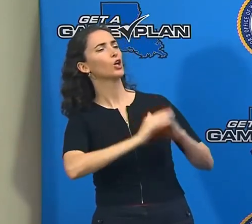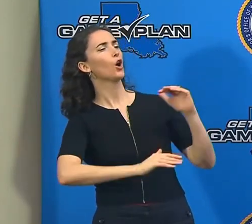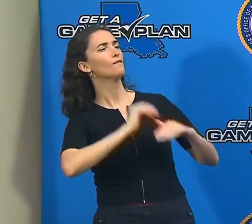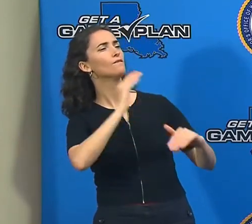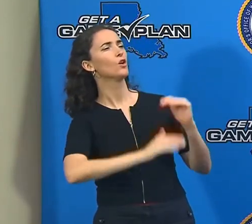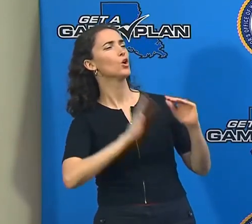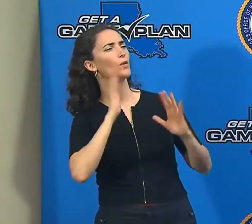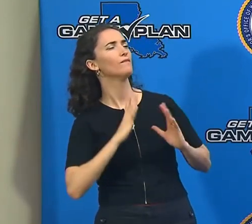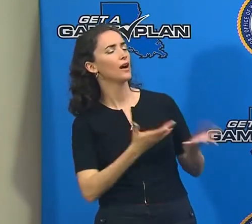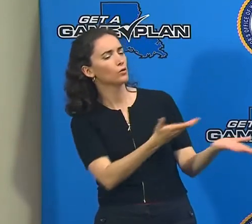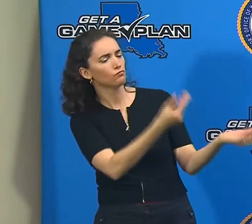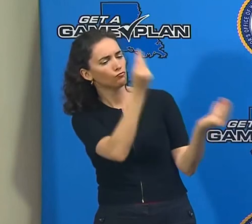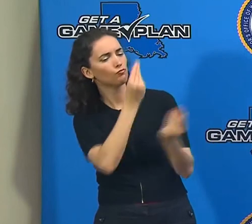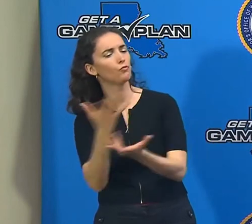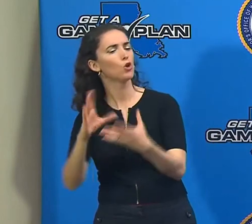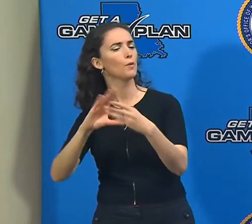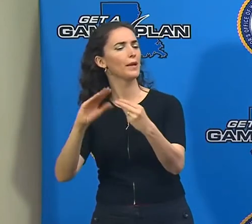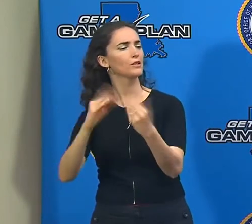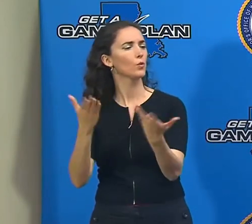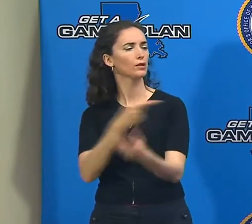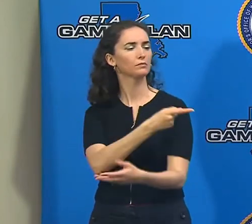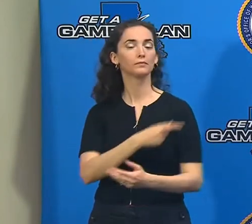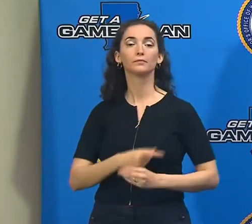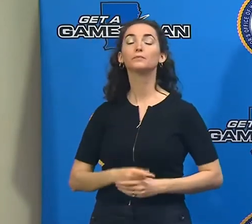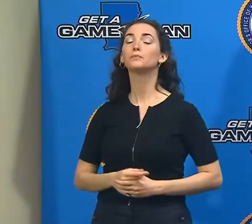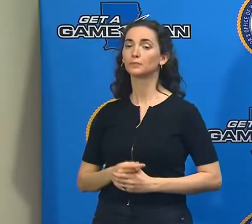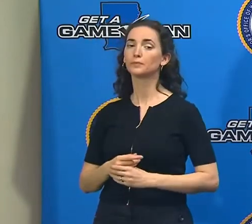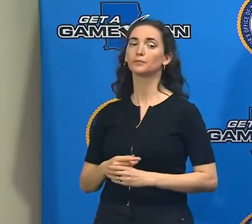will be okay? Yeah. Well, first of all,